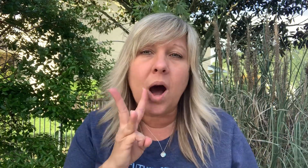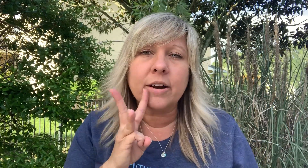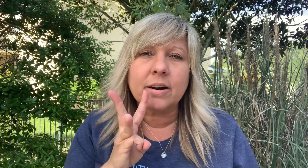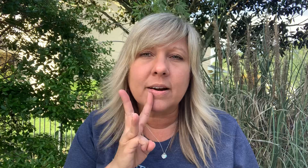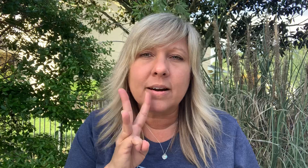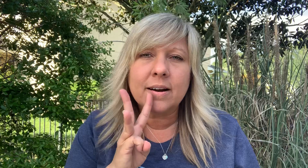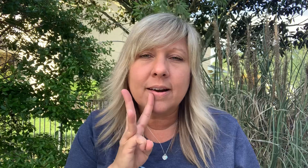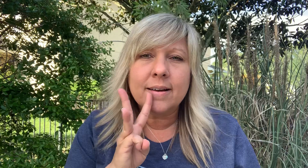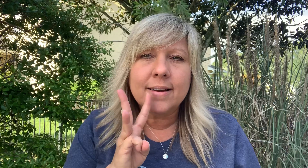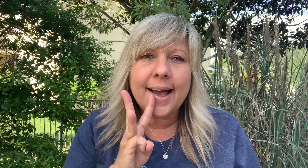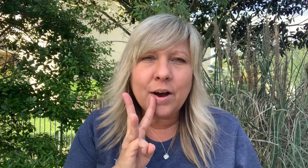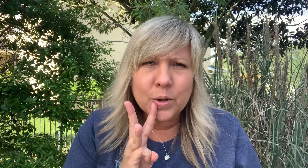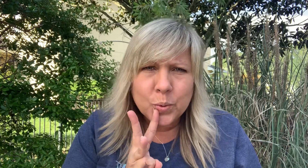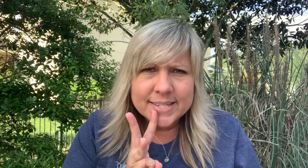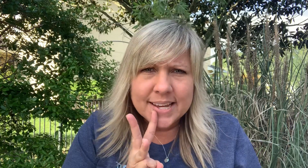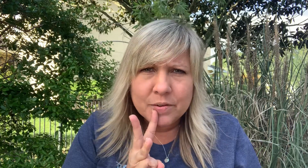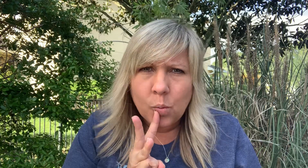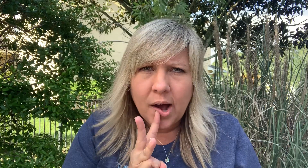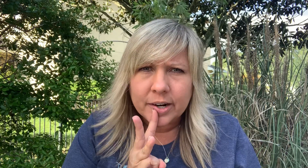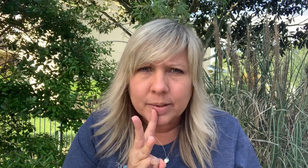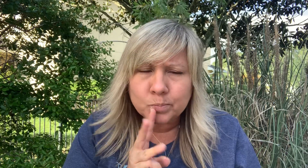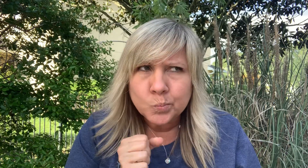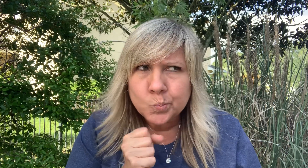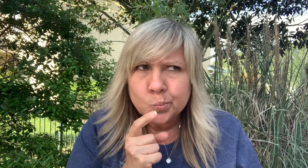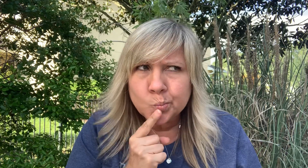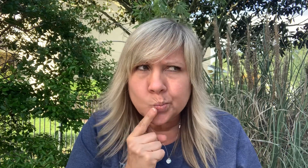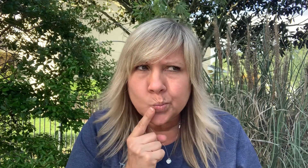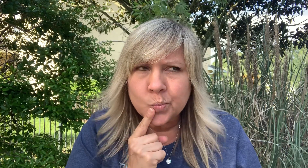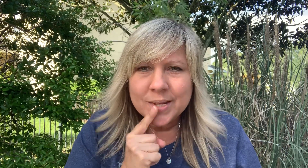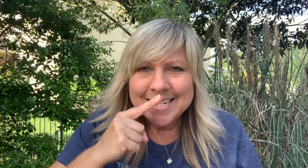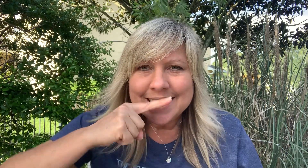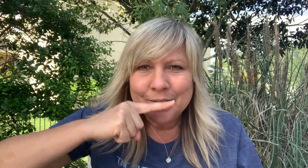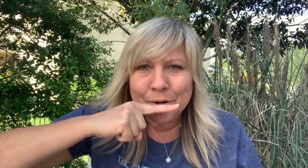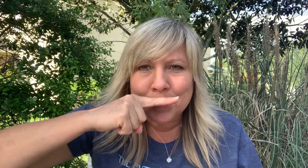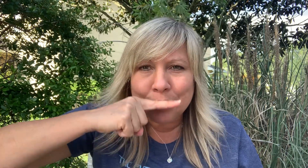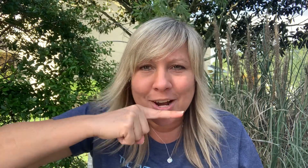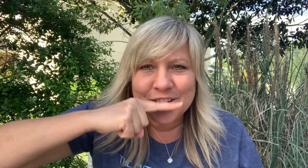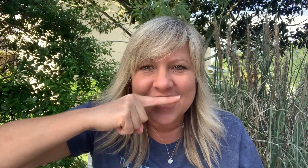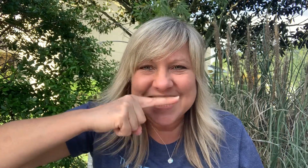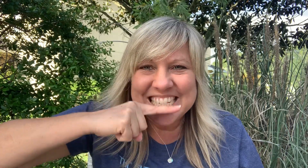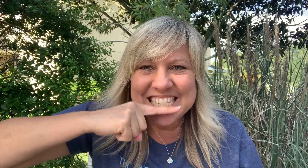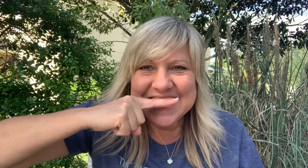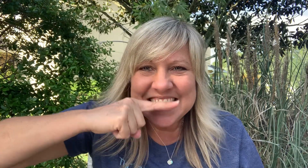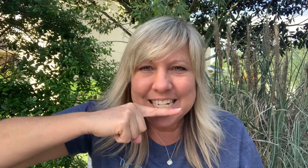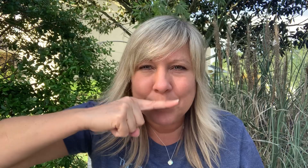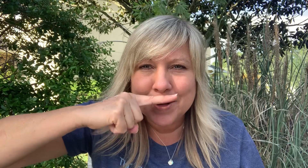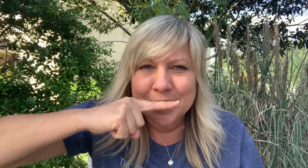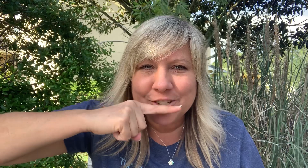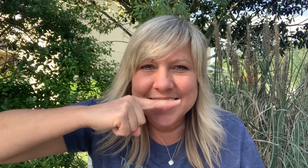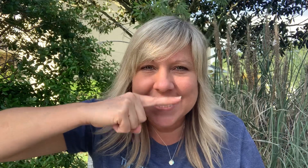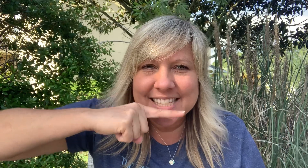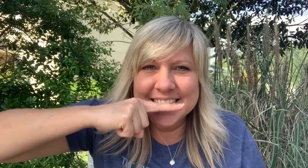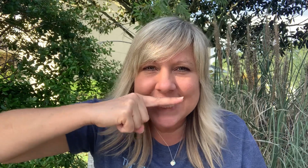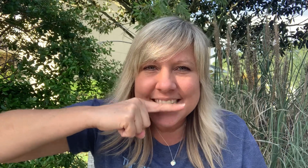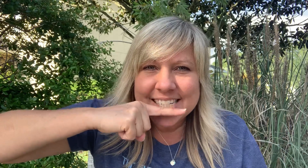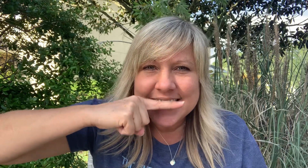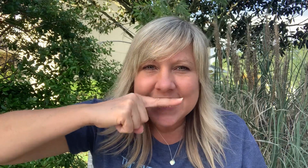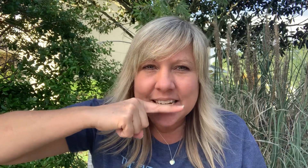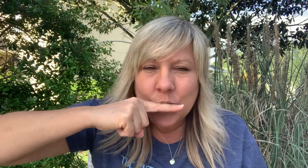water. How can we save water? When we're brushing our teeth, everybody brush your teeth. We